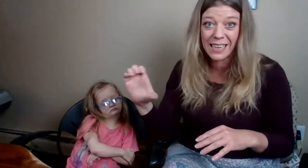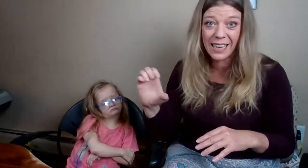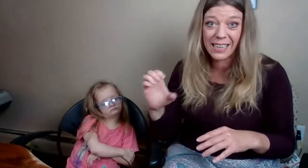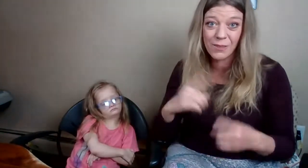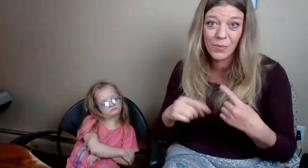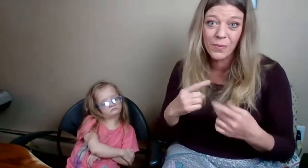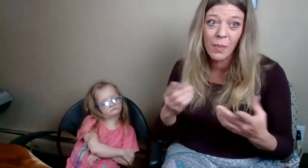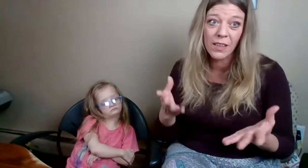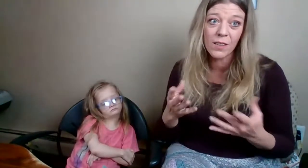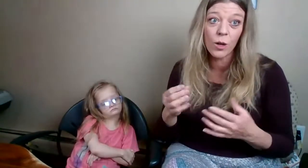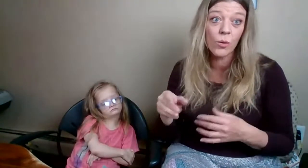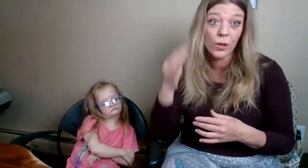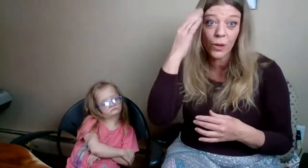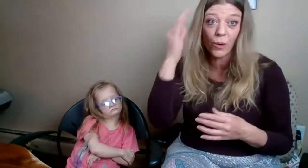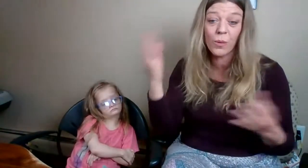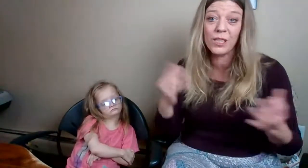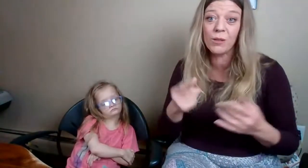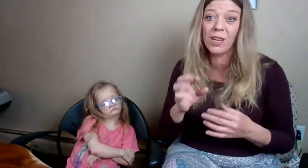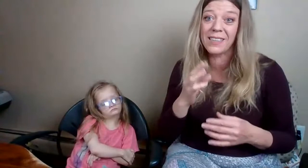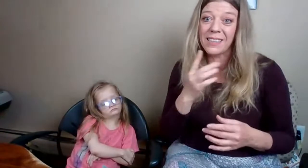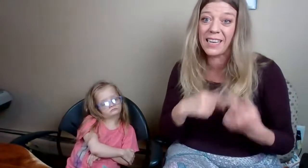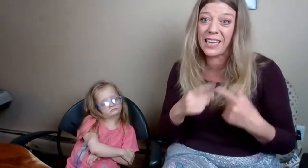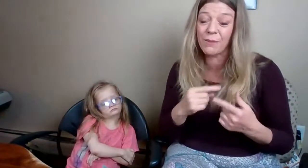sign. So you know what you are signing.